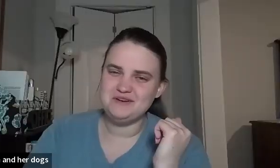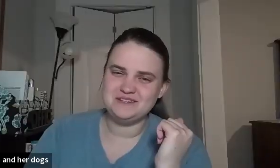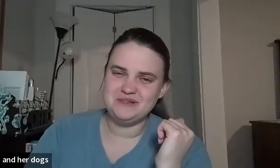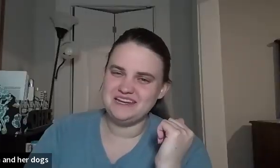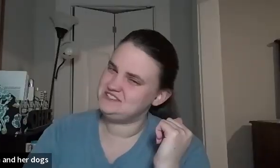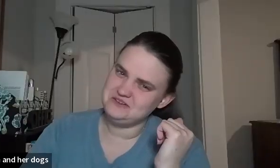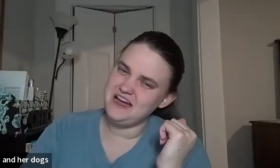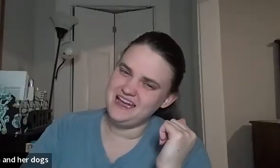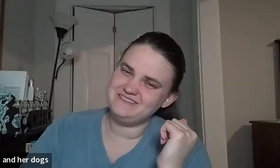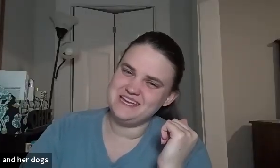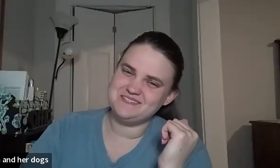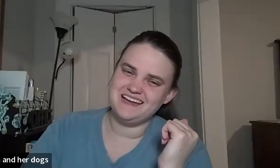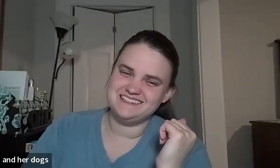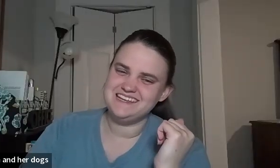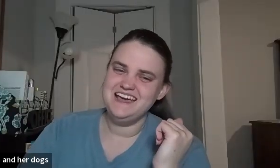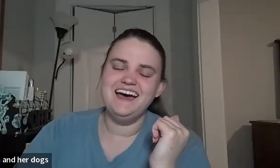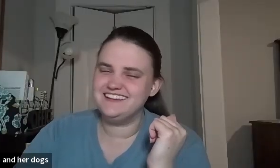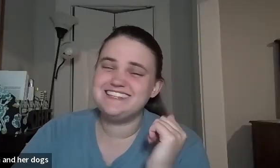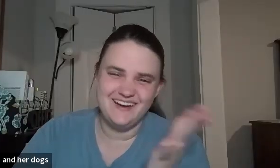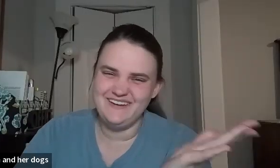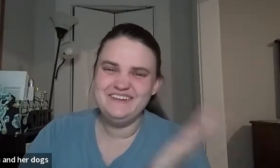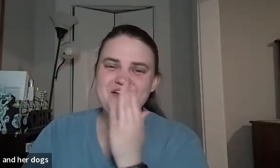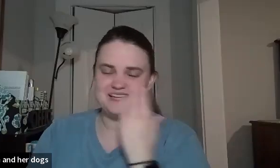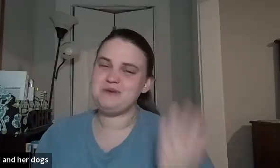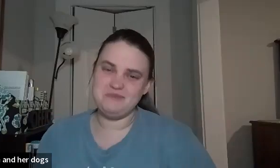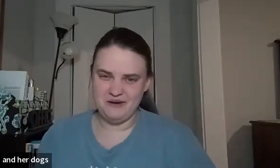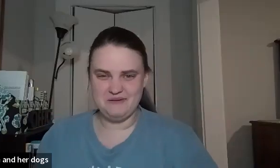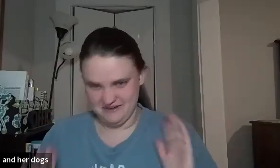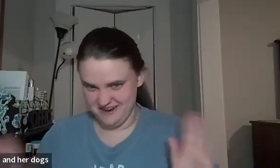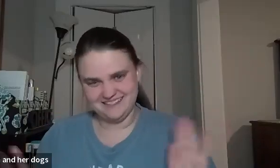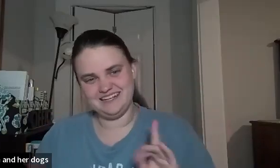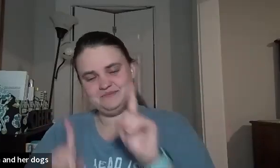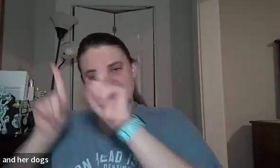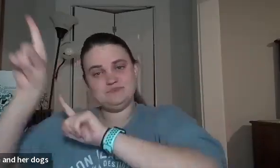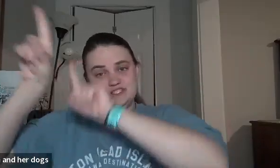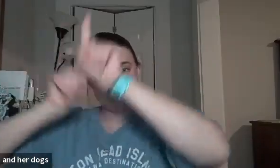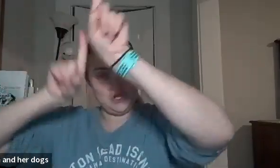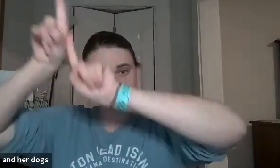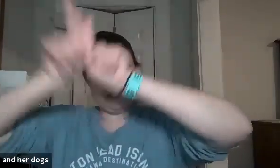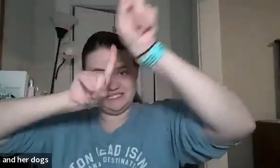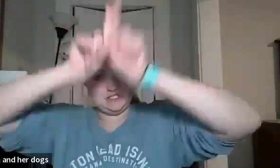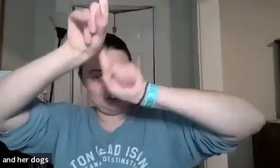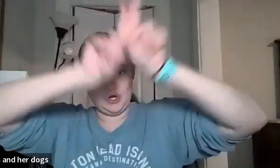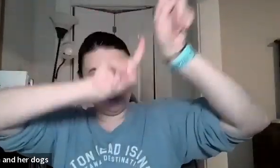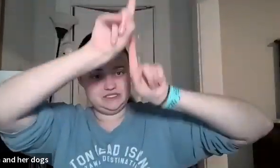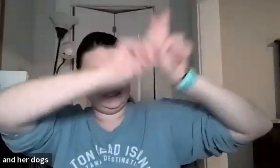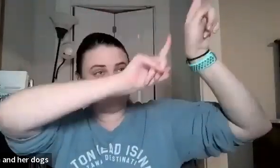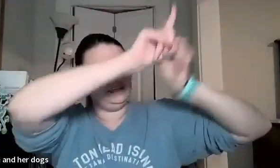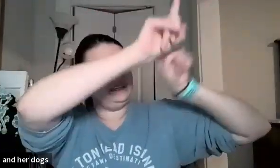of the planets do not have name signs. So that's probably why we have not done any planets. But stars is stars. And it's